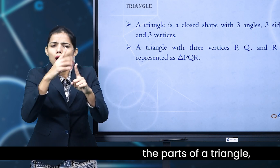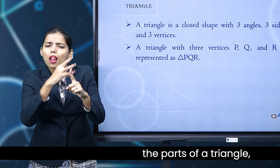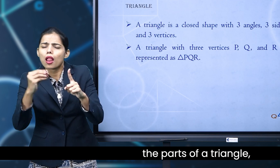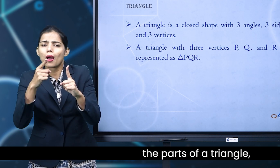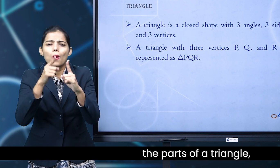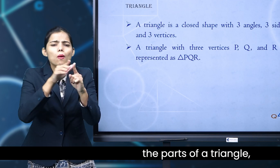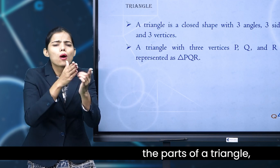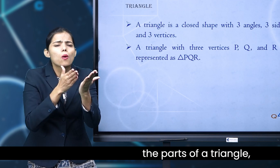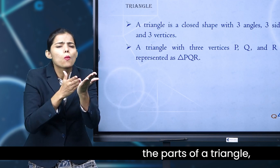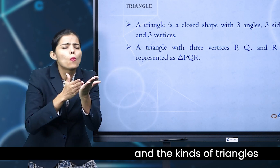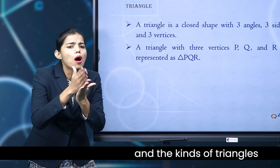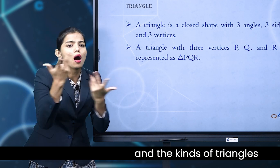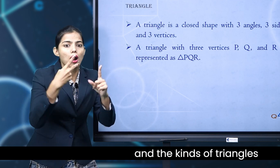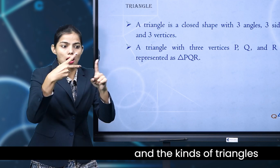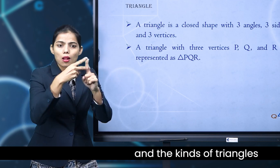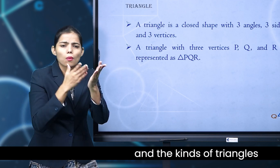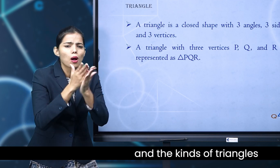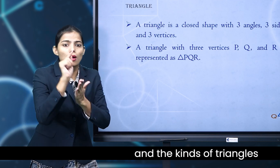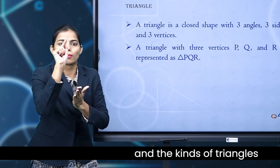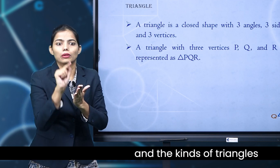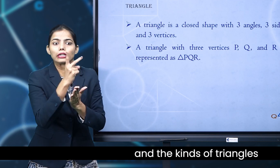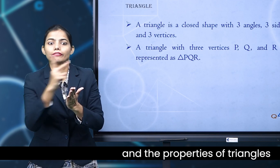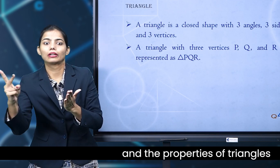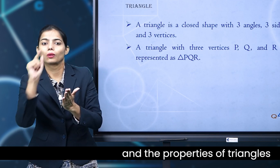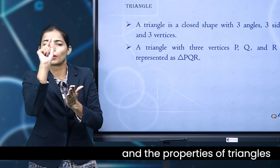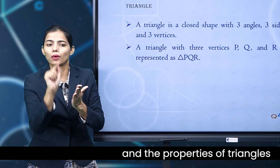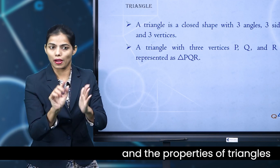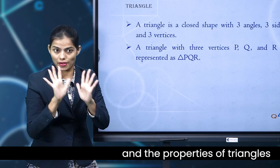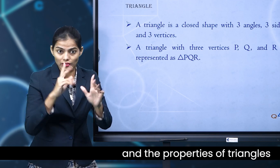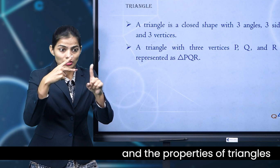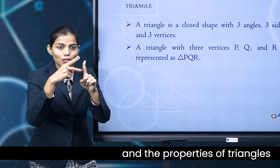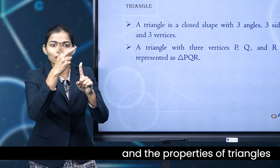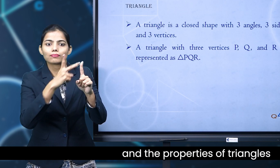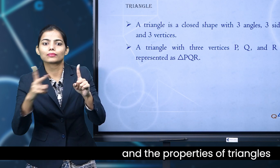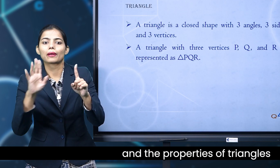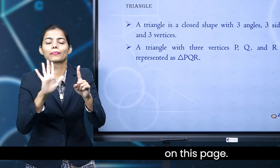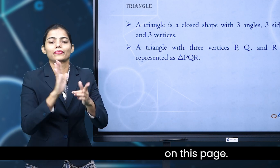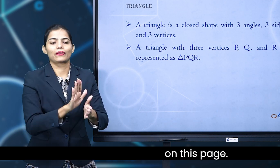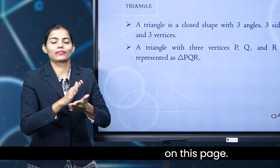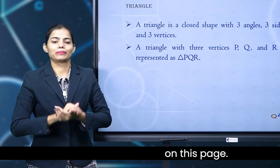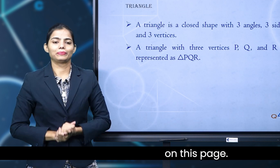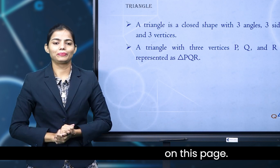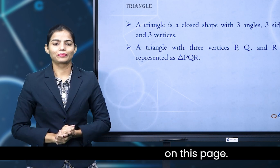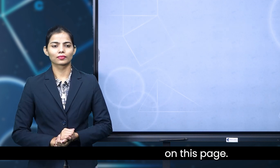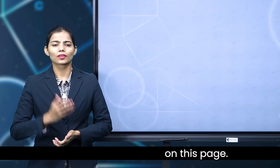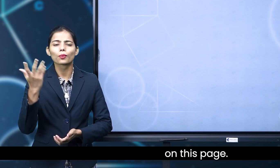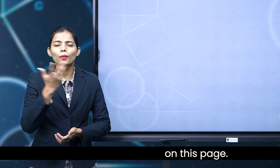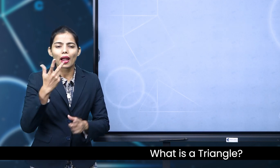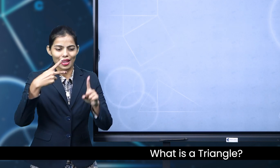of a triangle, and the kinds of triangles and the properties of triangles on this page. What